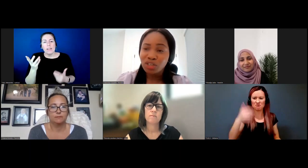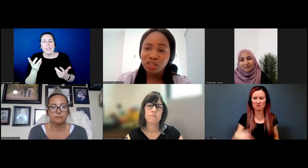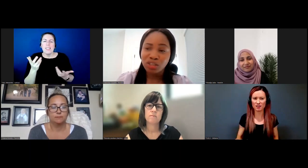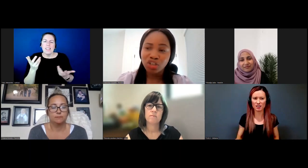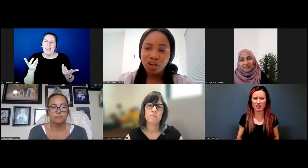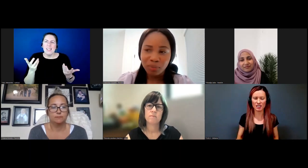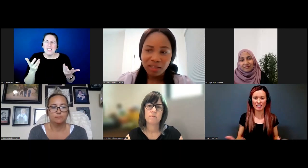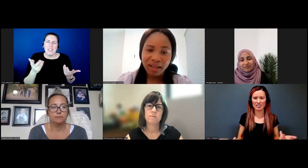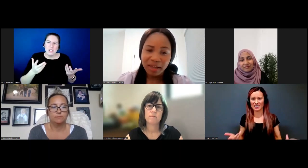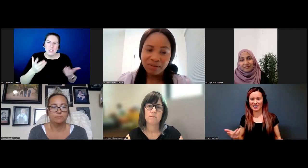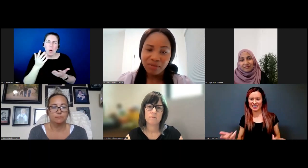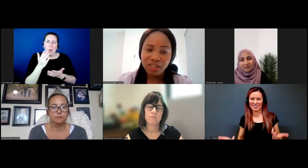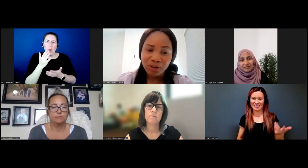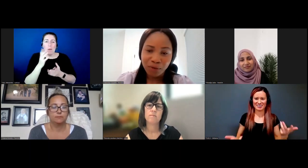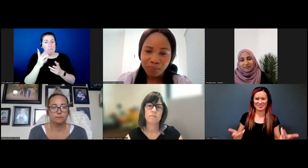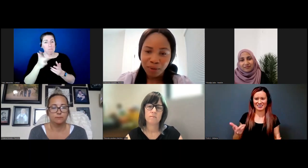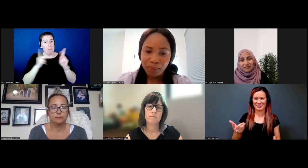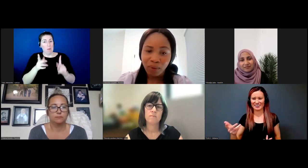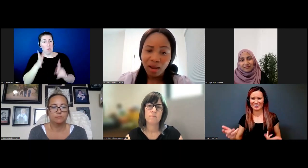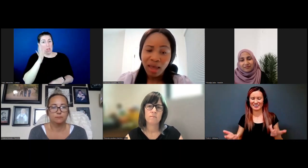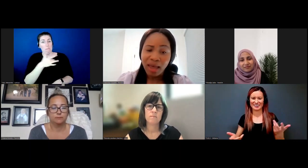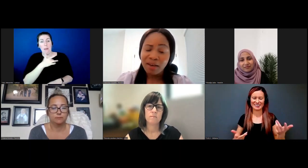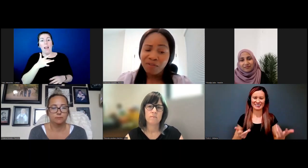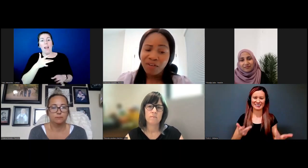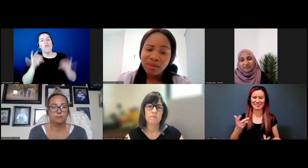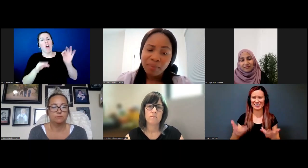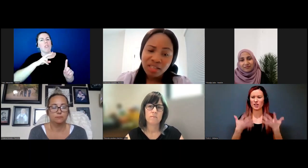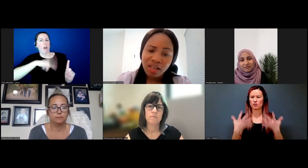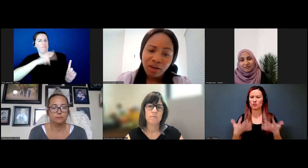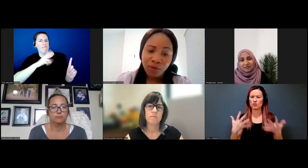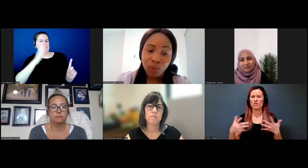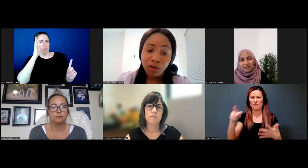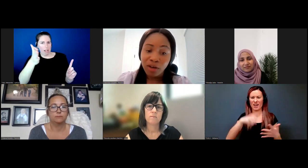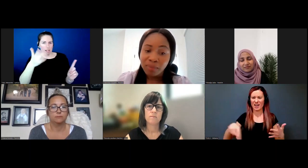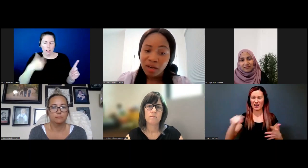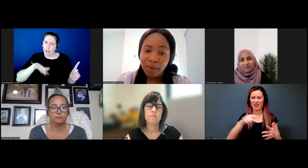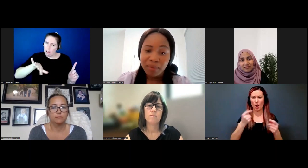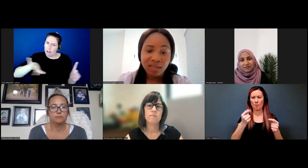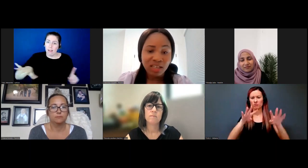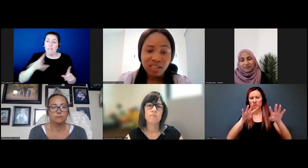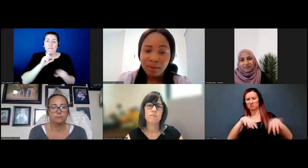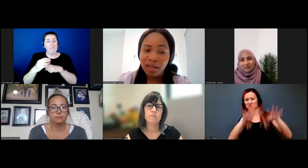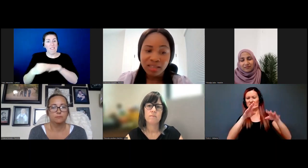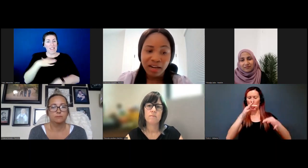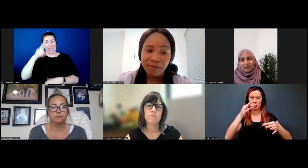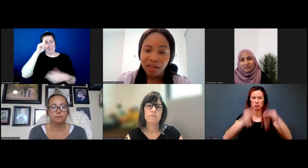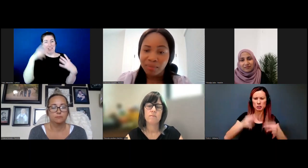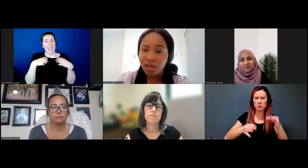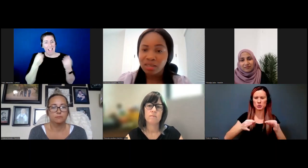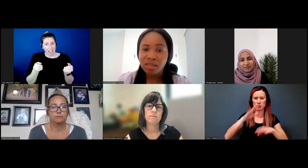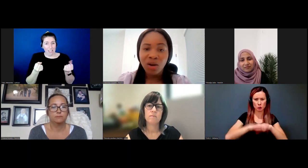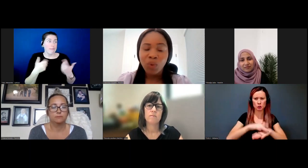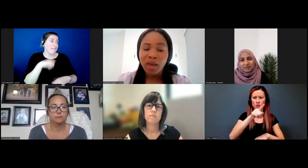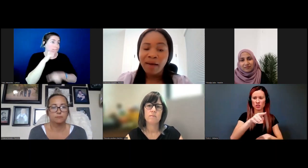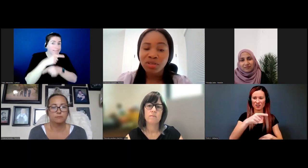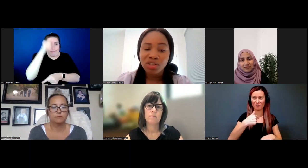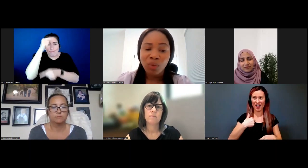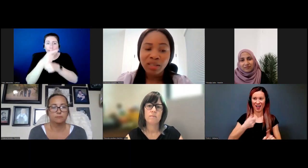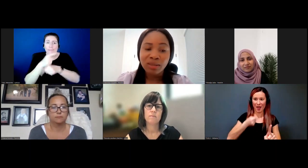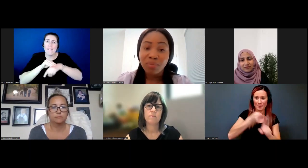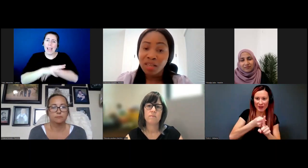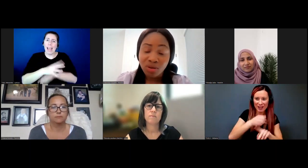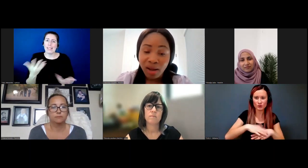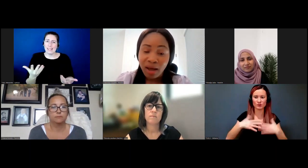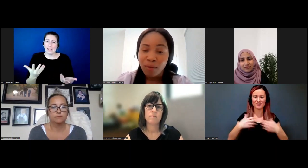prone to just judgment, negative attitude from people, and affect the mental health for we family members, their siblings and everything, because we have to